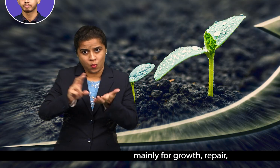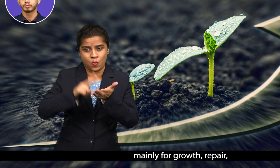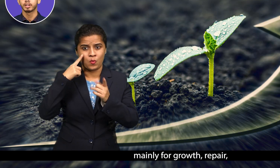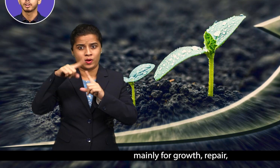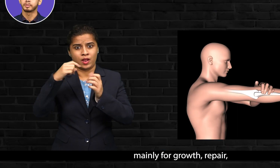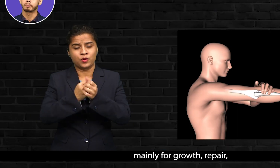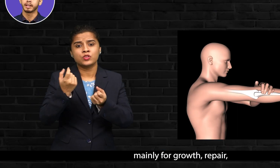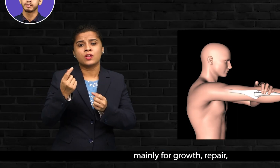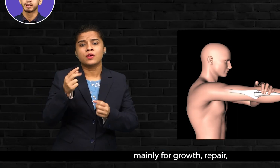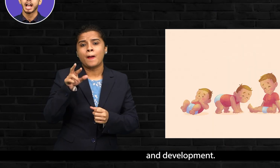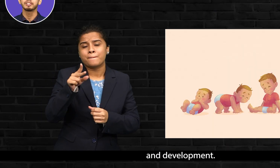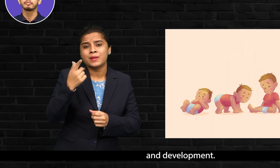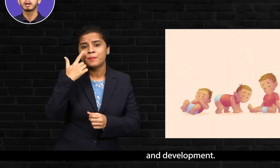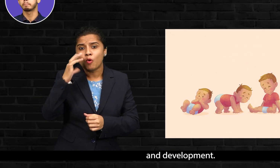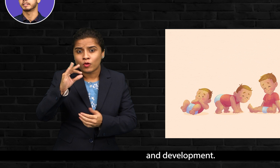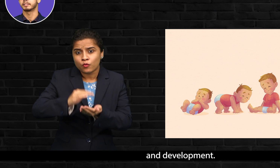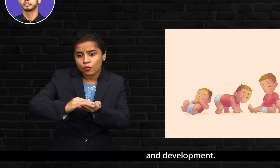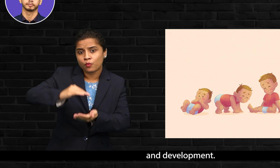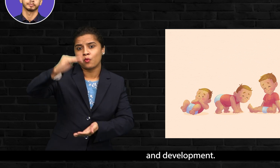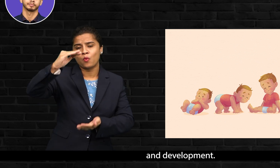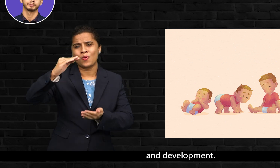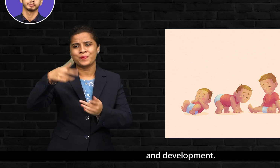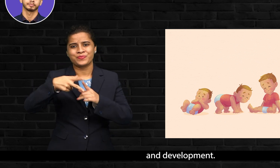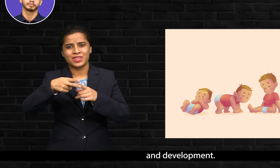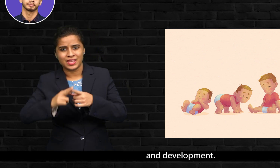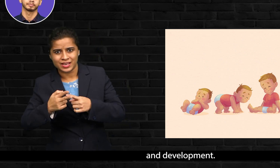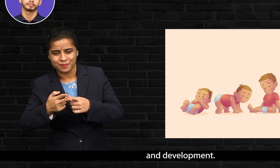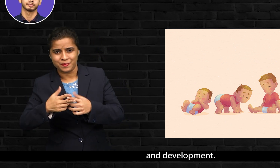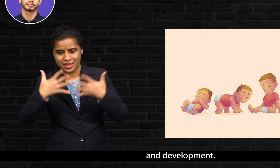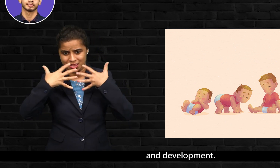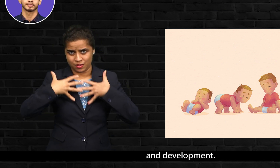growth, repair, and development.